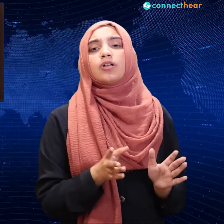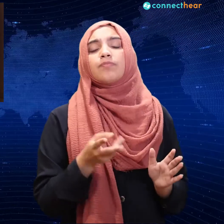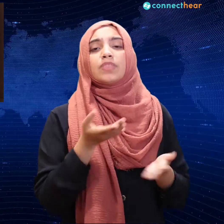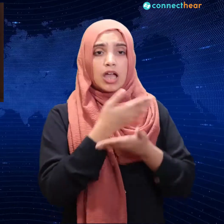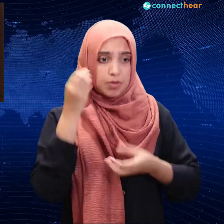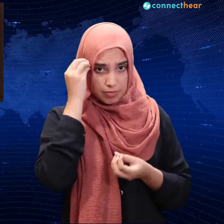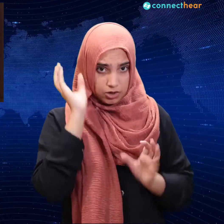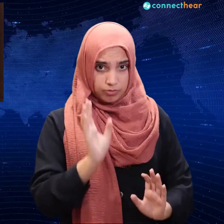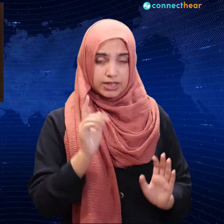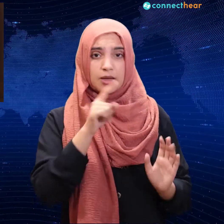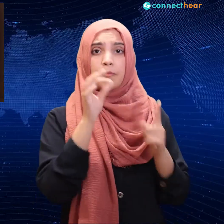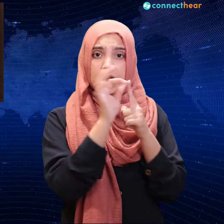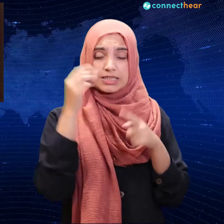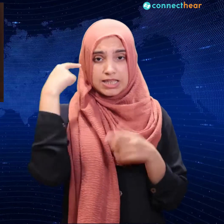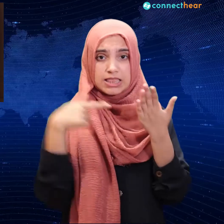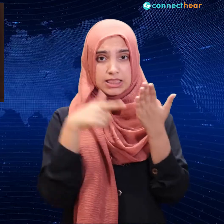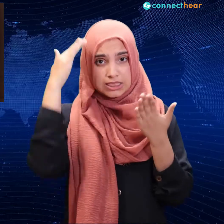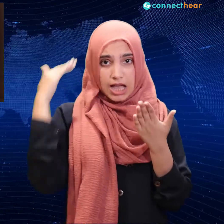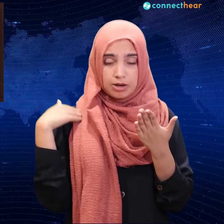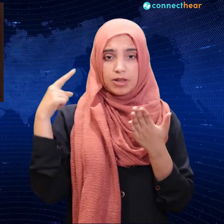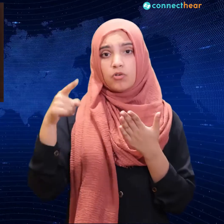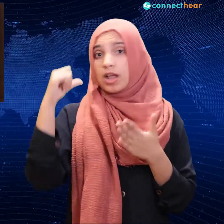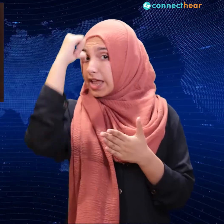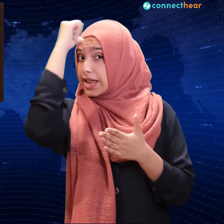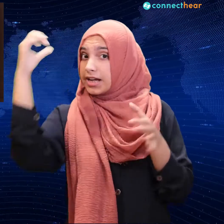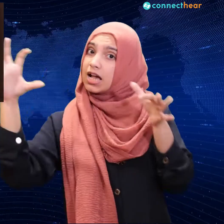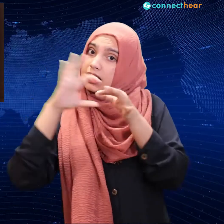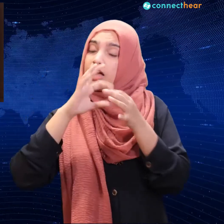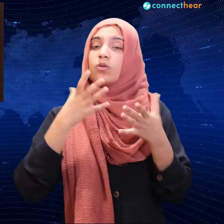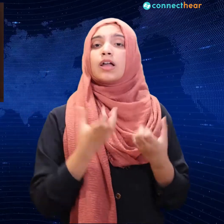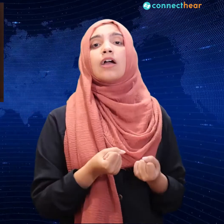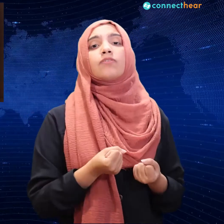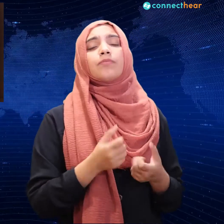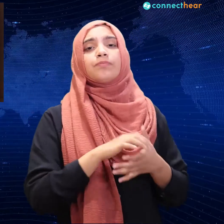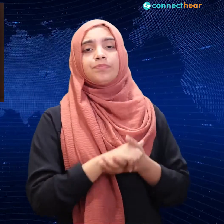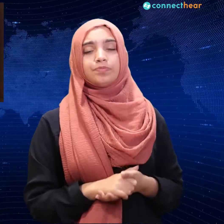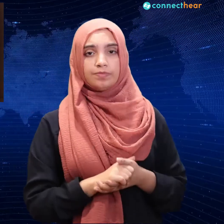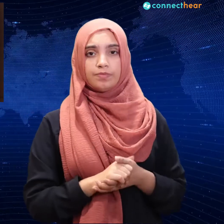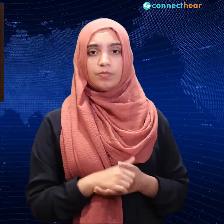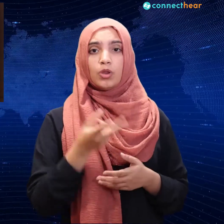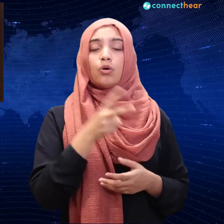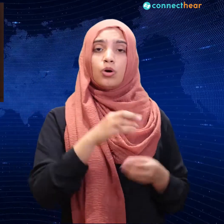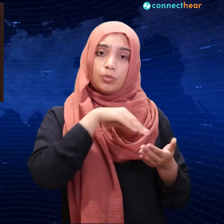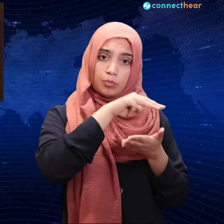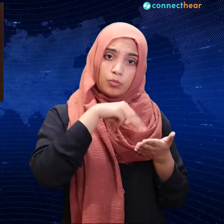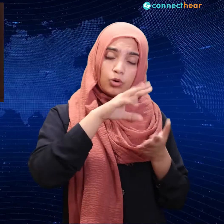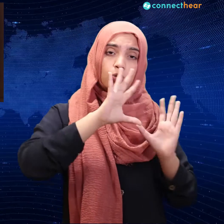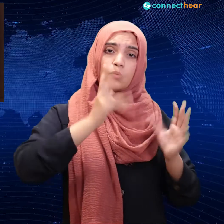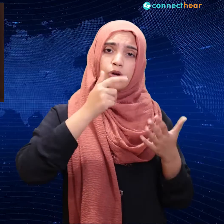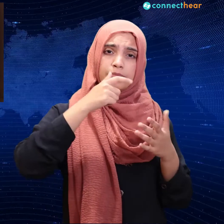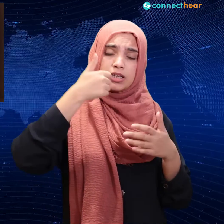backed by the Indians. So, yes, it was. Look, a country 7 times the smaller of